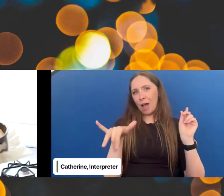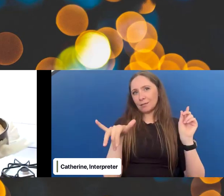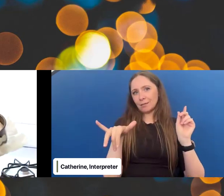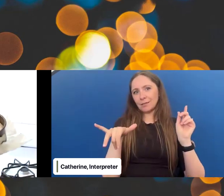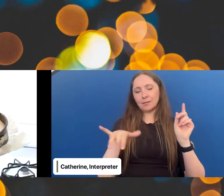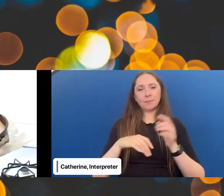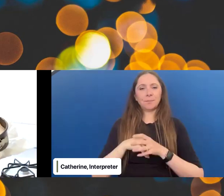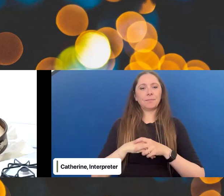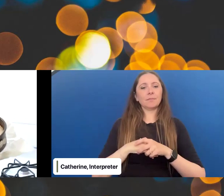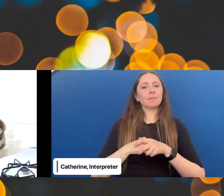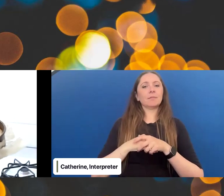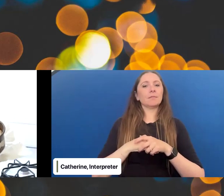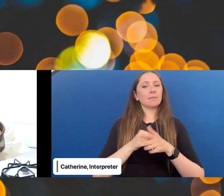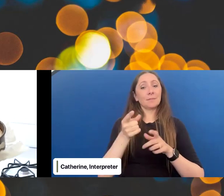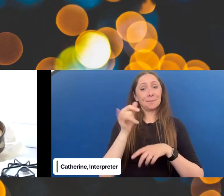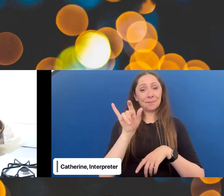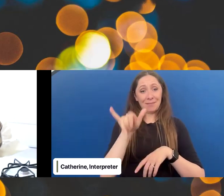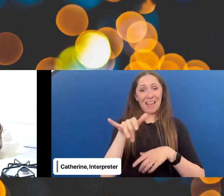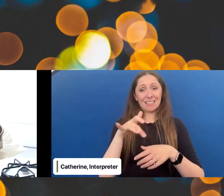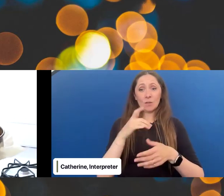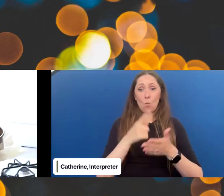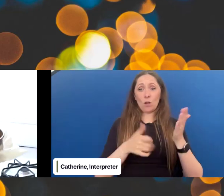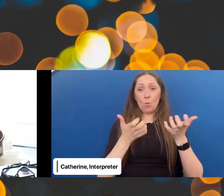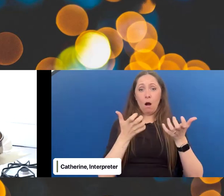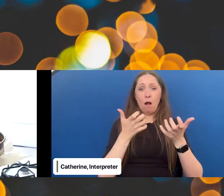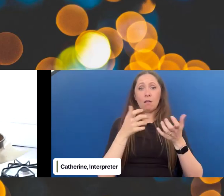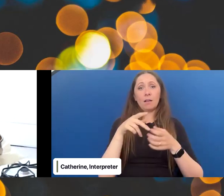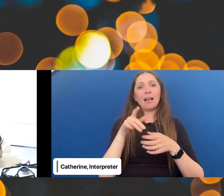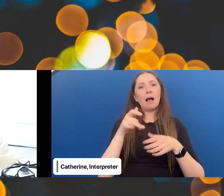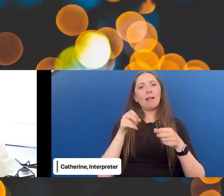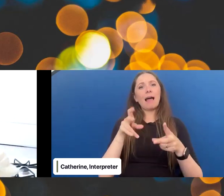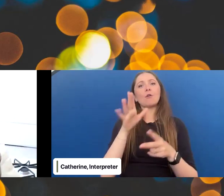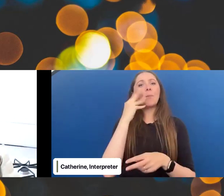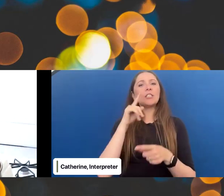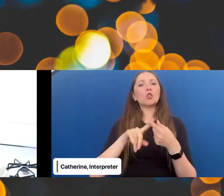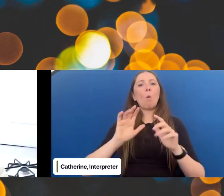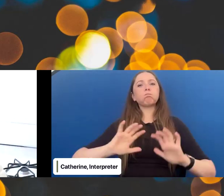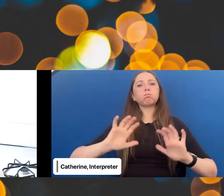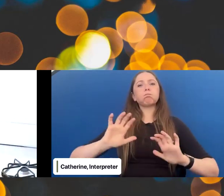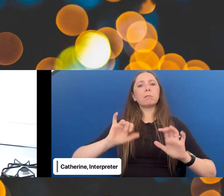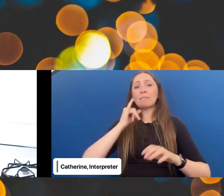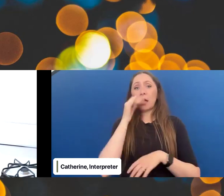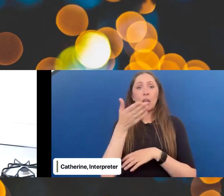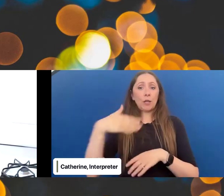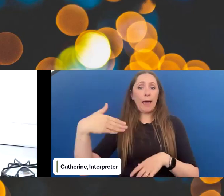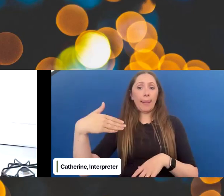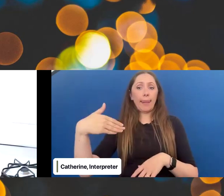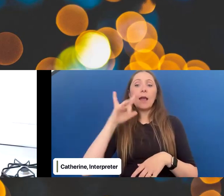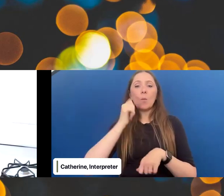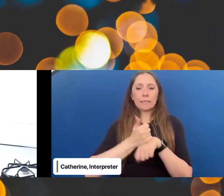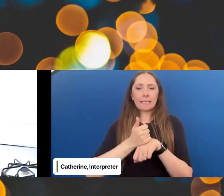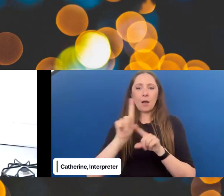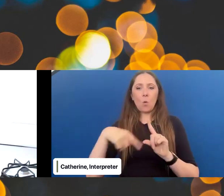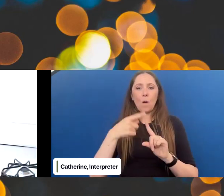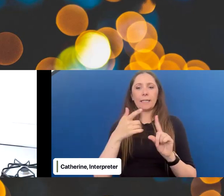this is what you're going for. Let those peaches twerk. If it's not there yet, don't worry. It will set once it